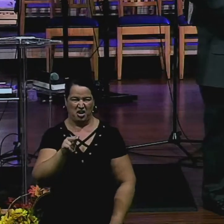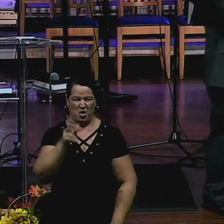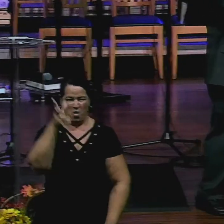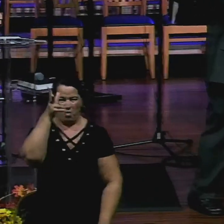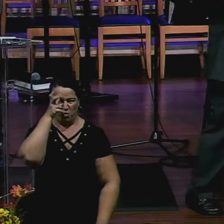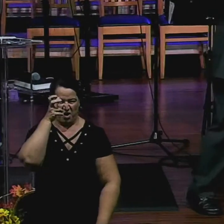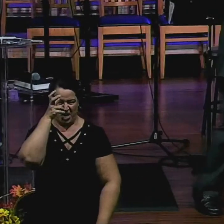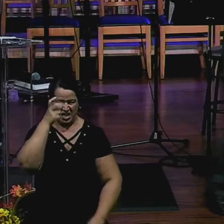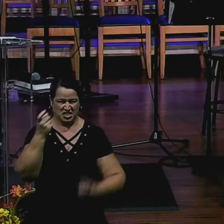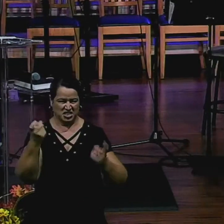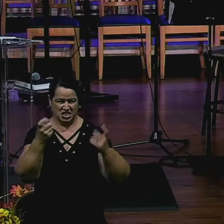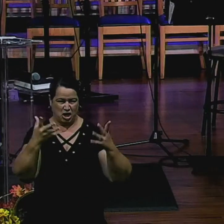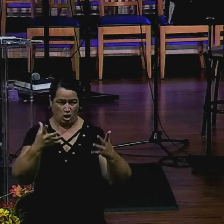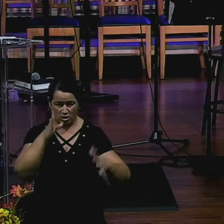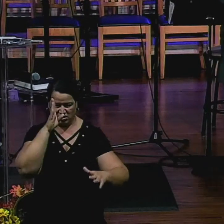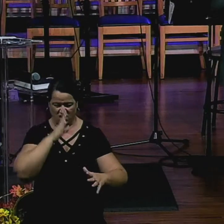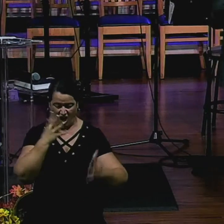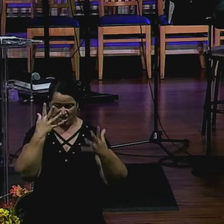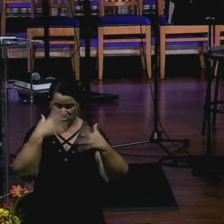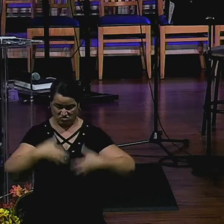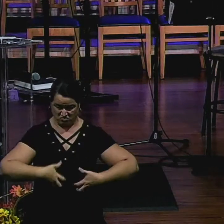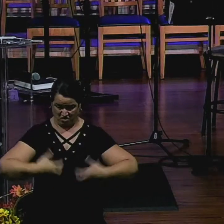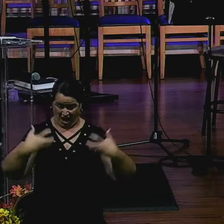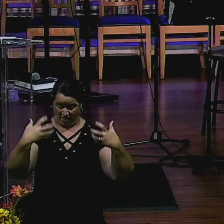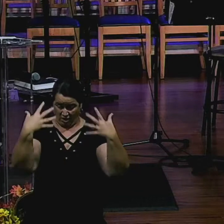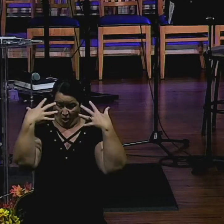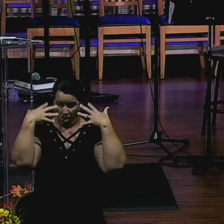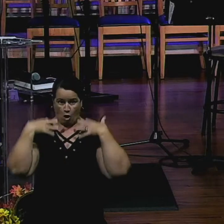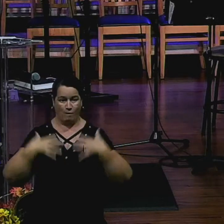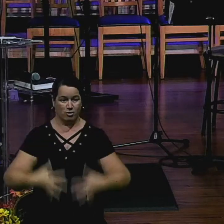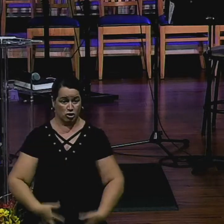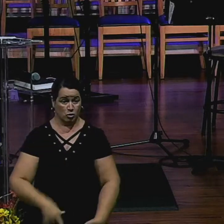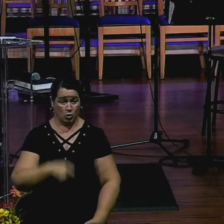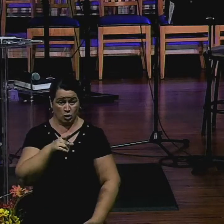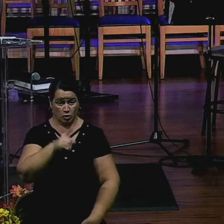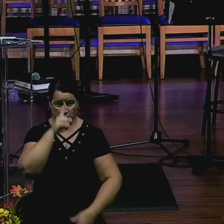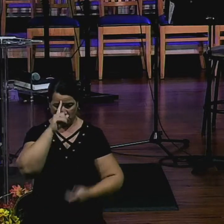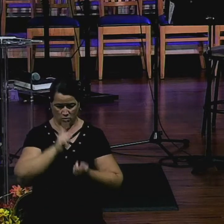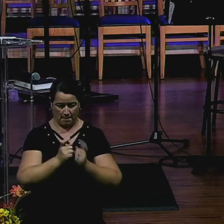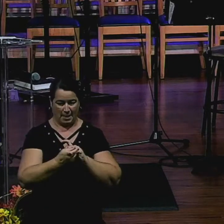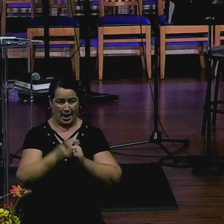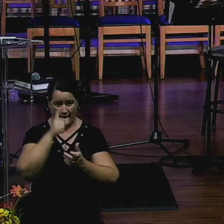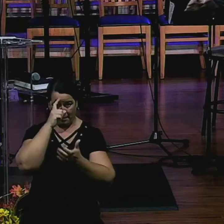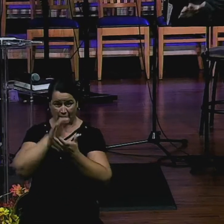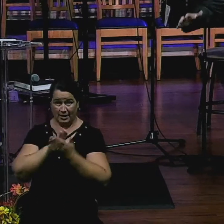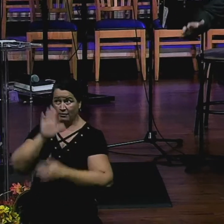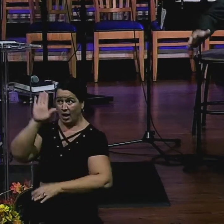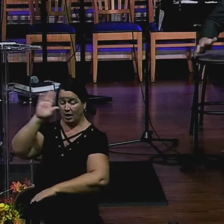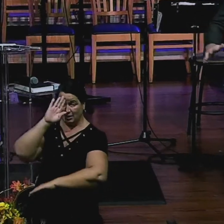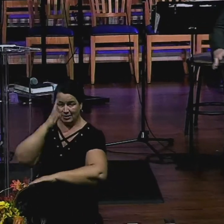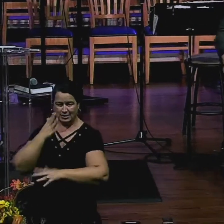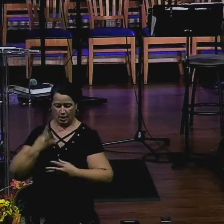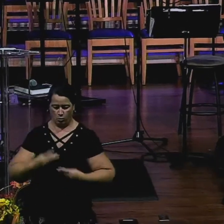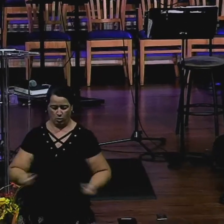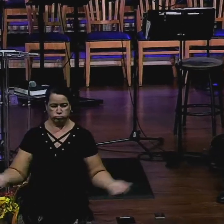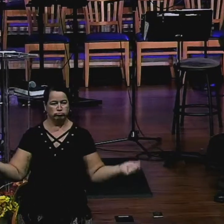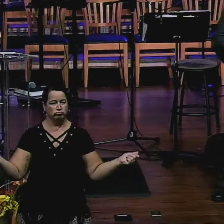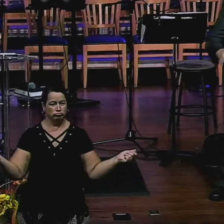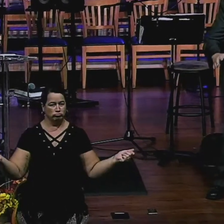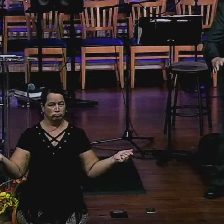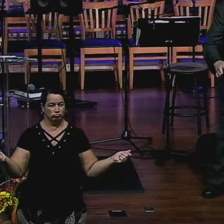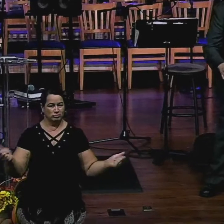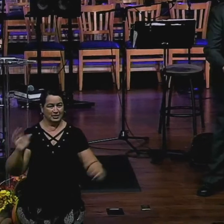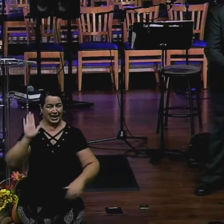wrath is abiding on you unless you repent and believe in his Son. And his substitutionary